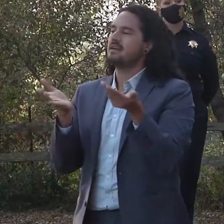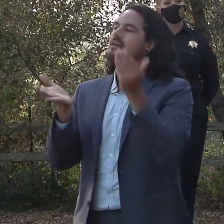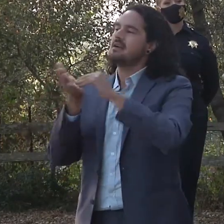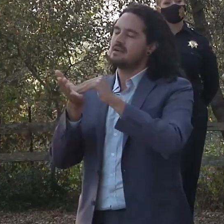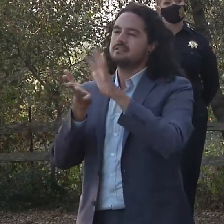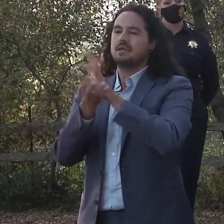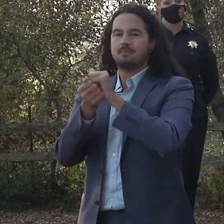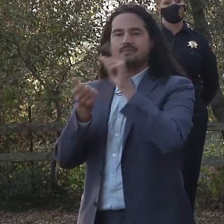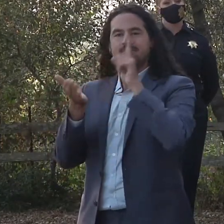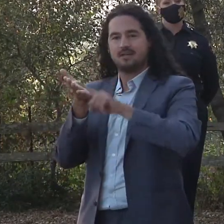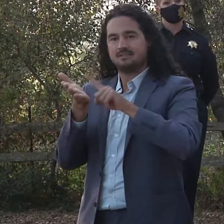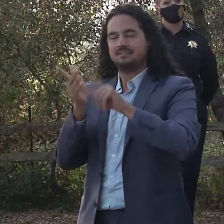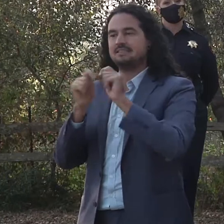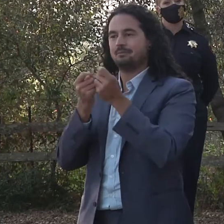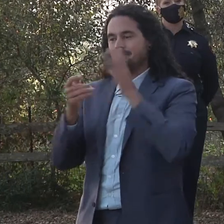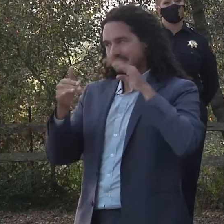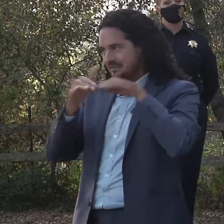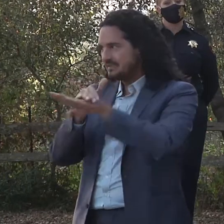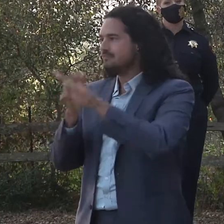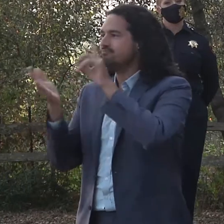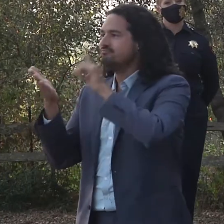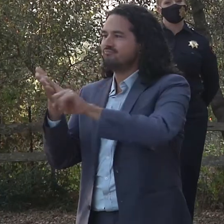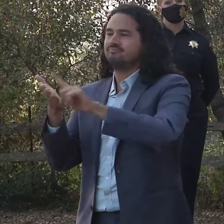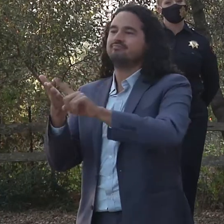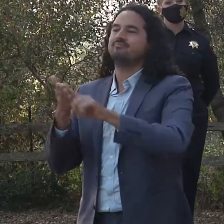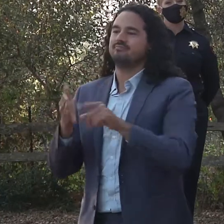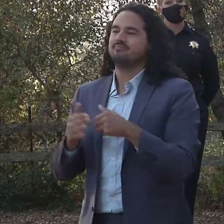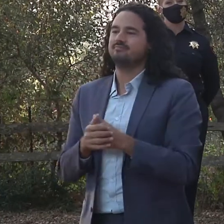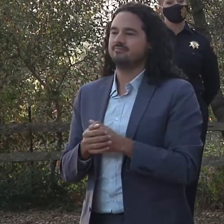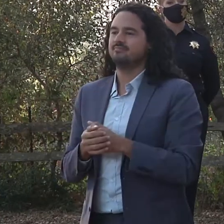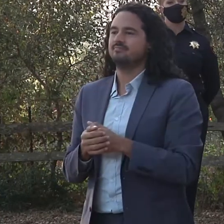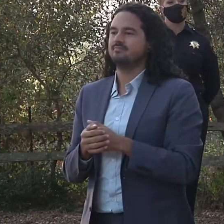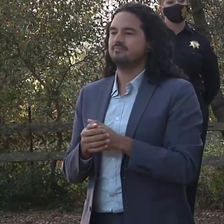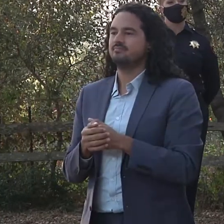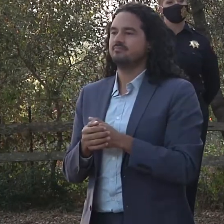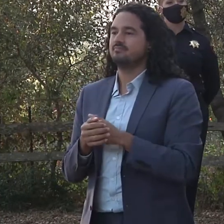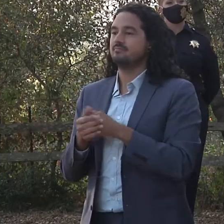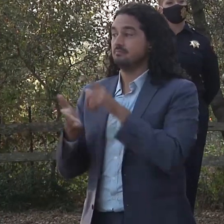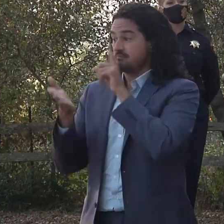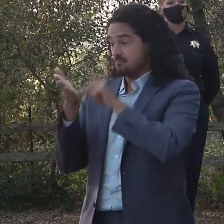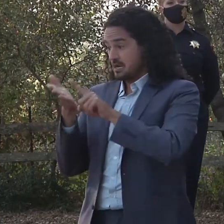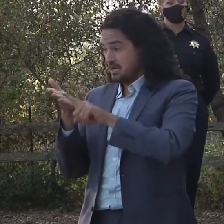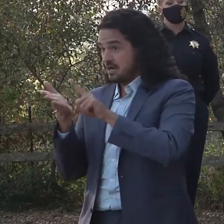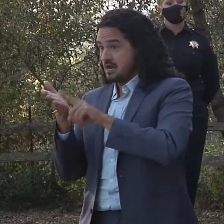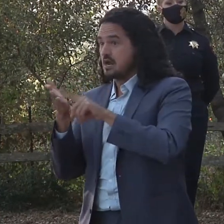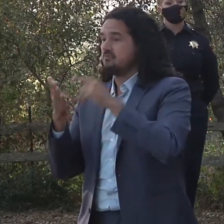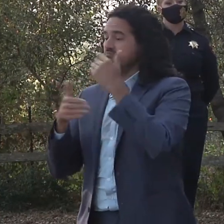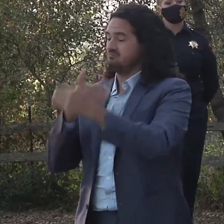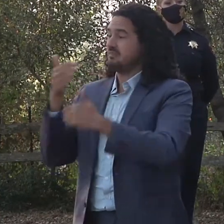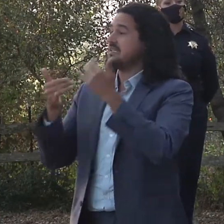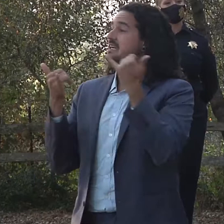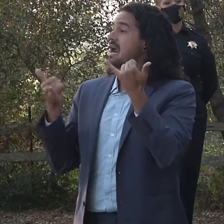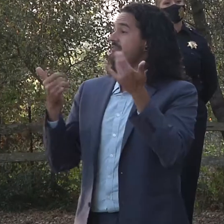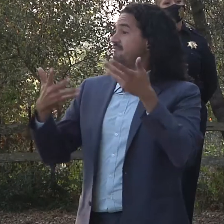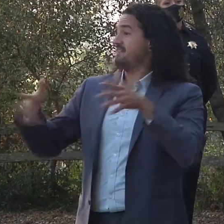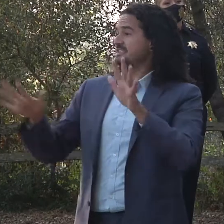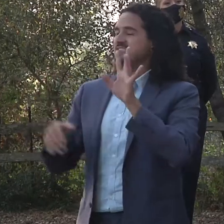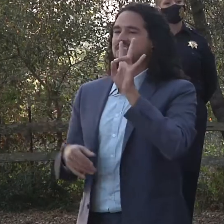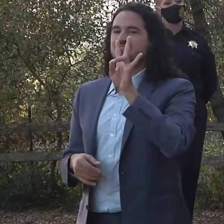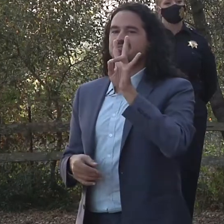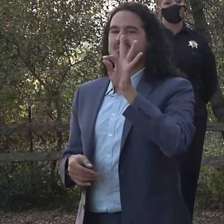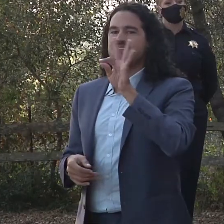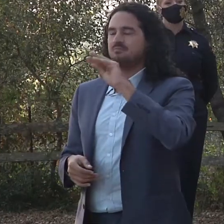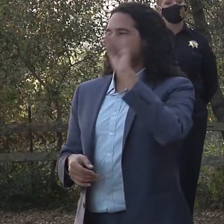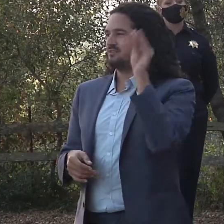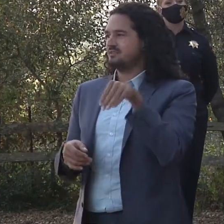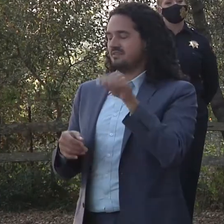that report for that, and we're approximately 79% of that effort is completed. So we'll continue with that as